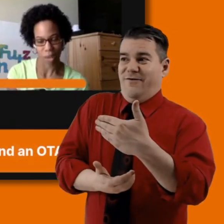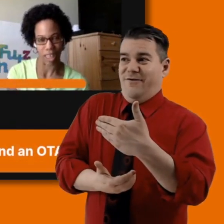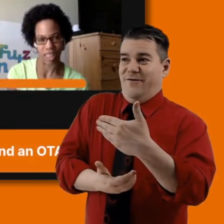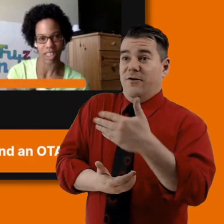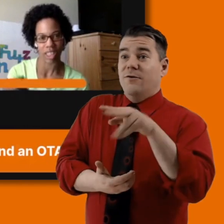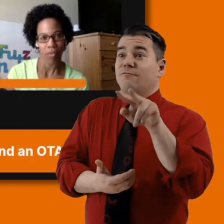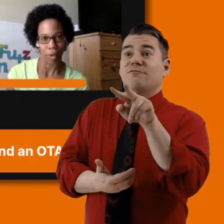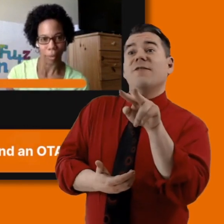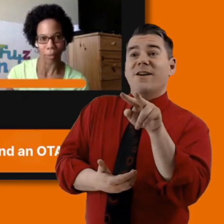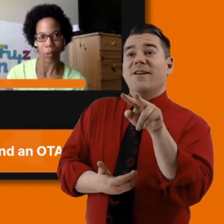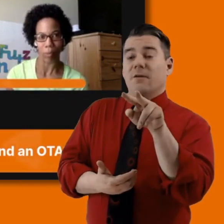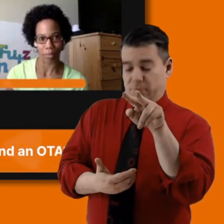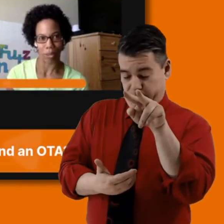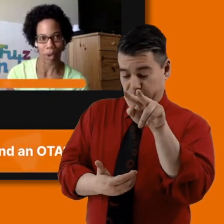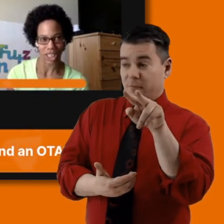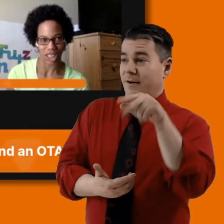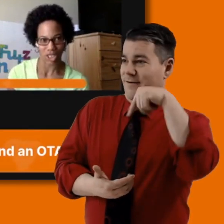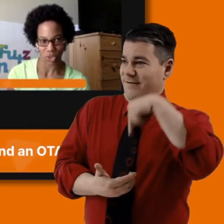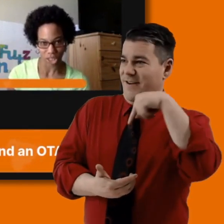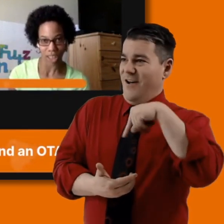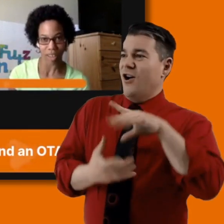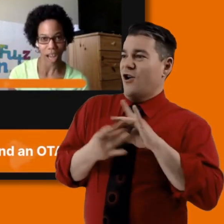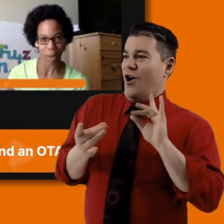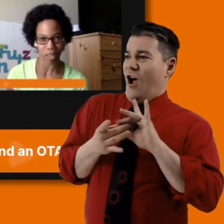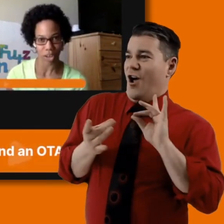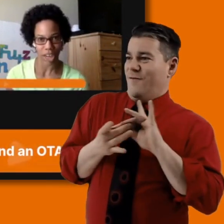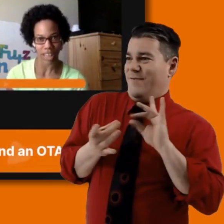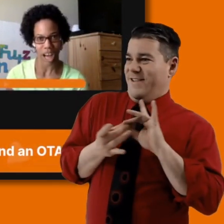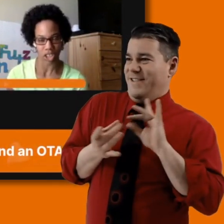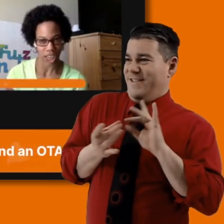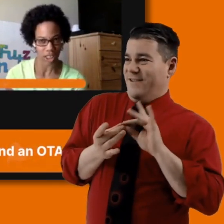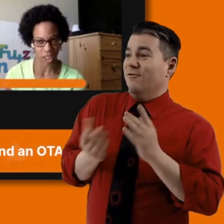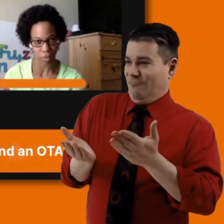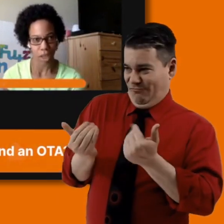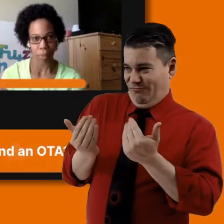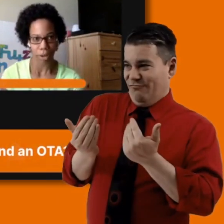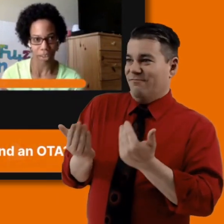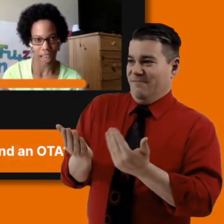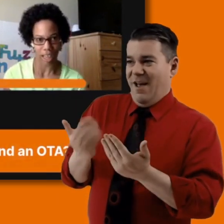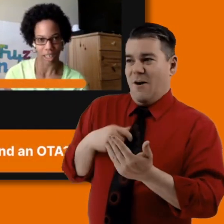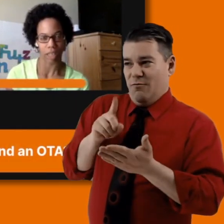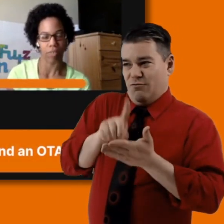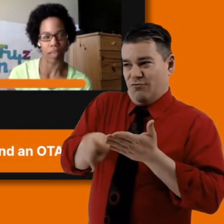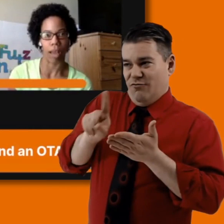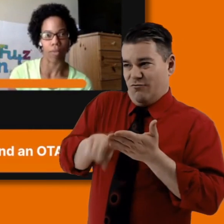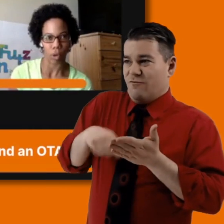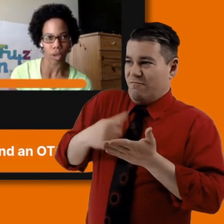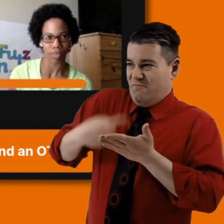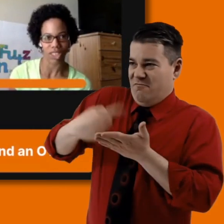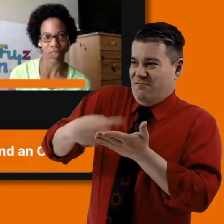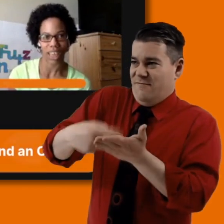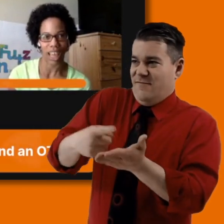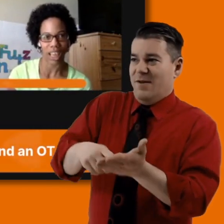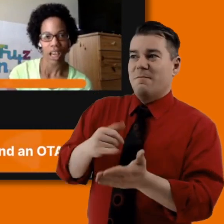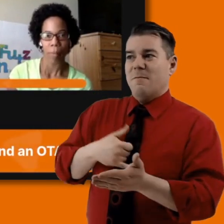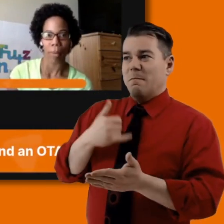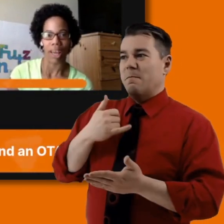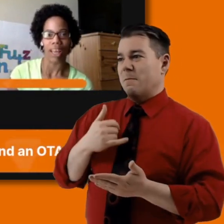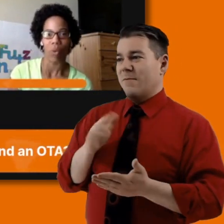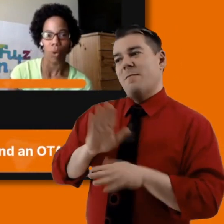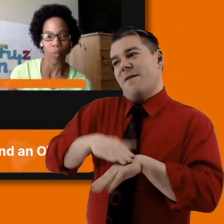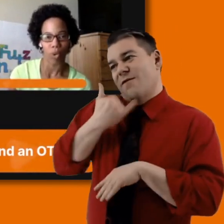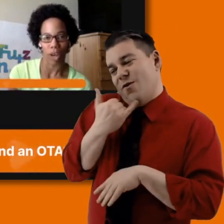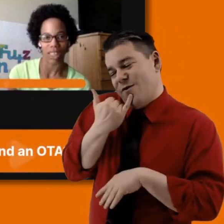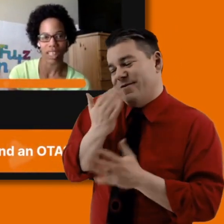the comments for people who might be watching. So still leave comments for us. I'll check them periodically via my phone if that's okay.